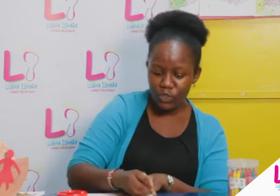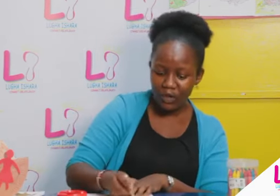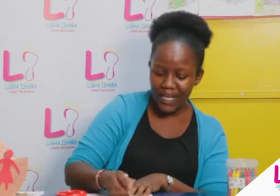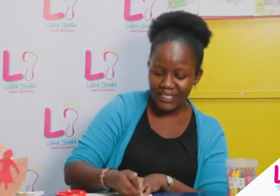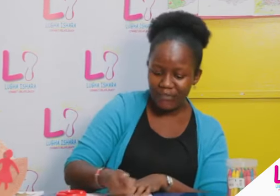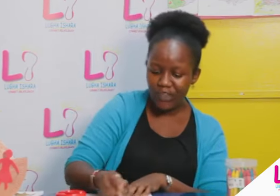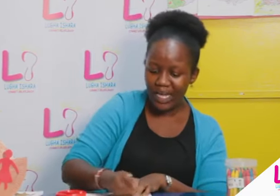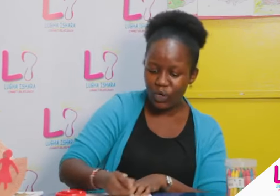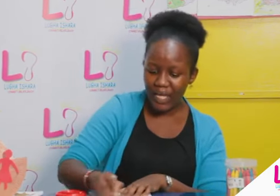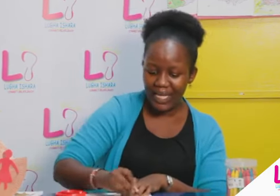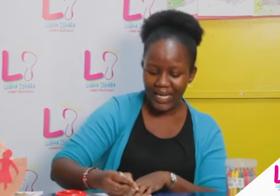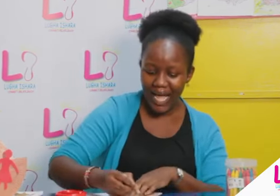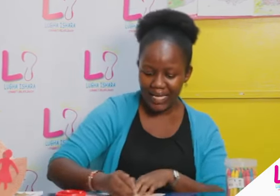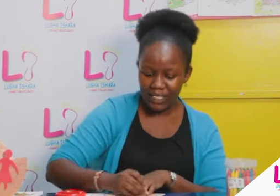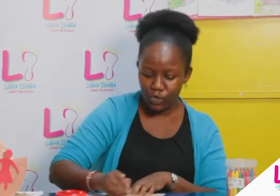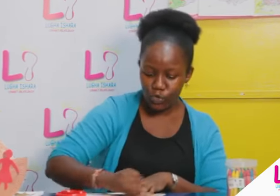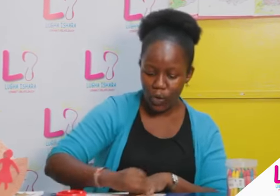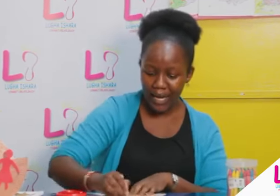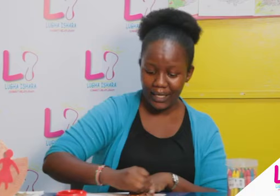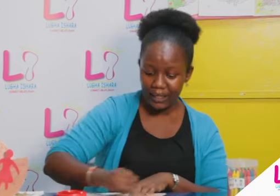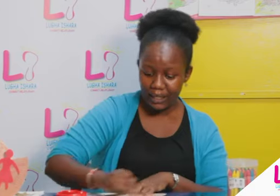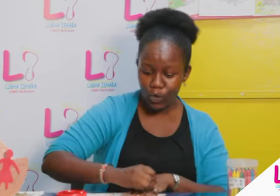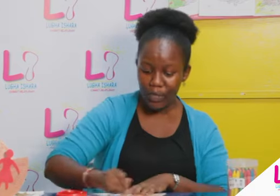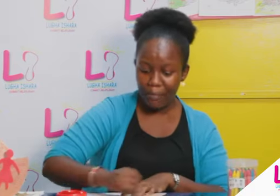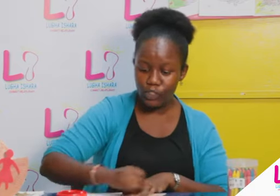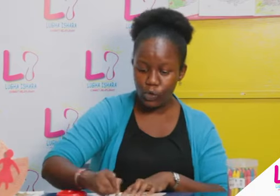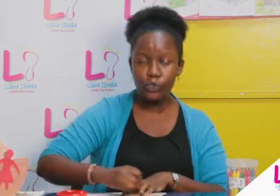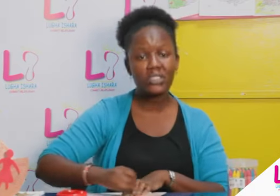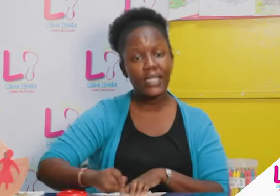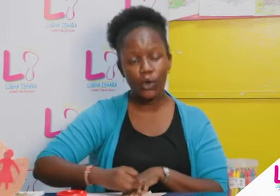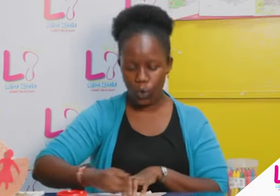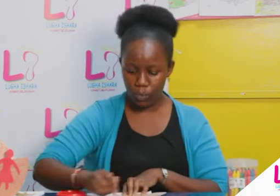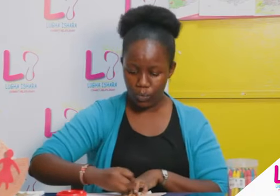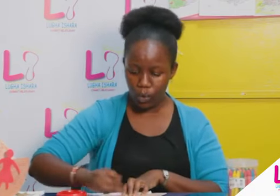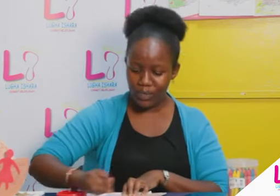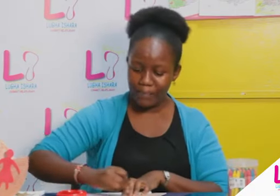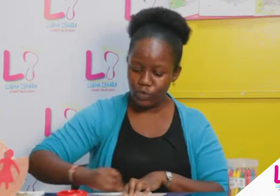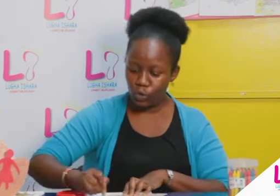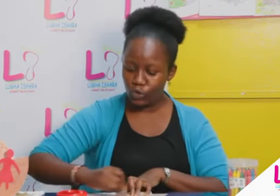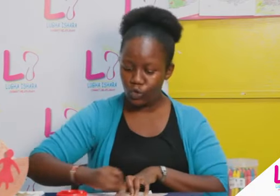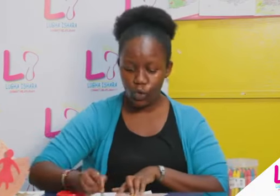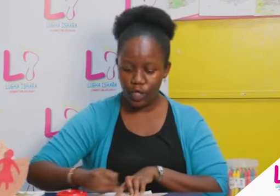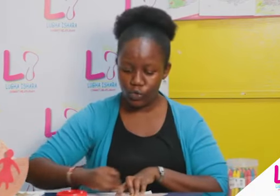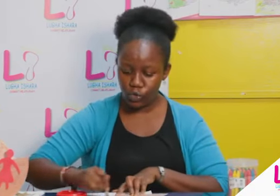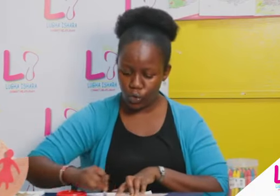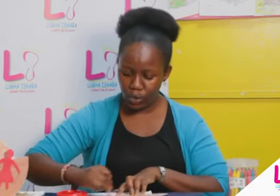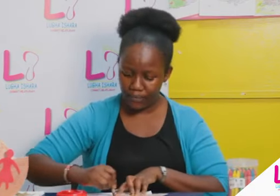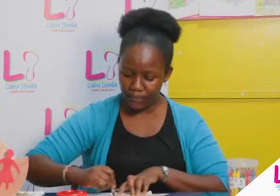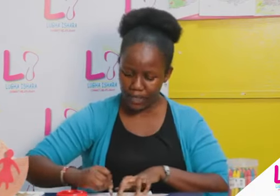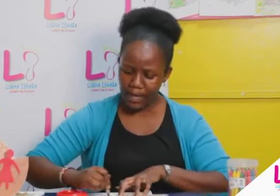of us feel like we're in an arc. Do you know why? We have been told to stay home. We have been told not going to school.